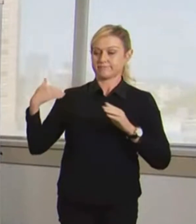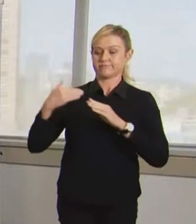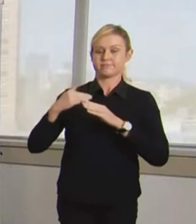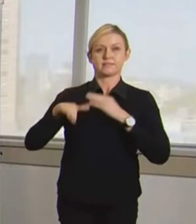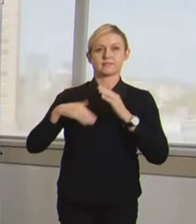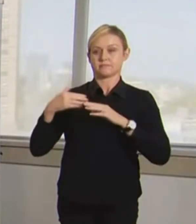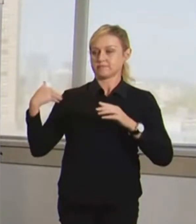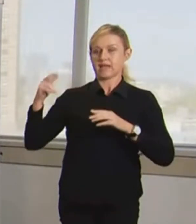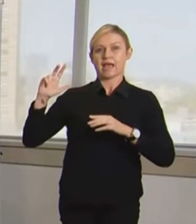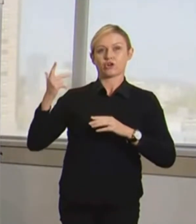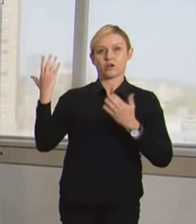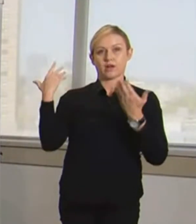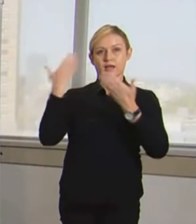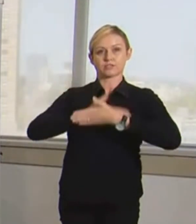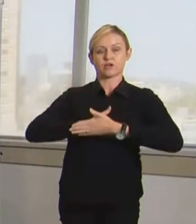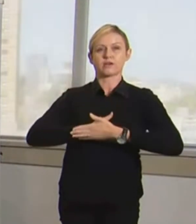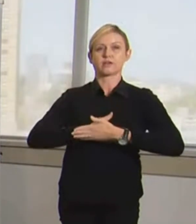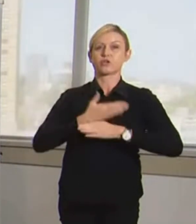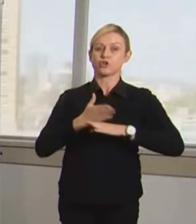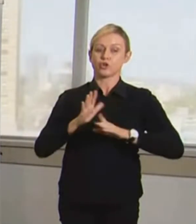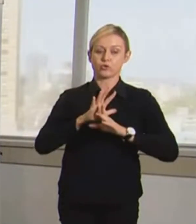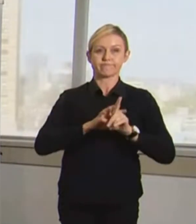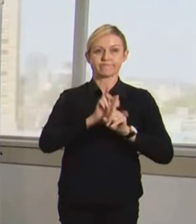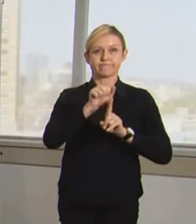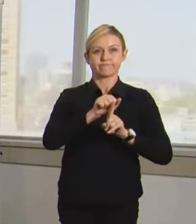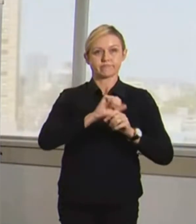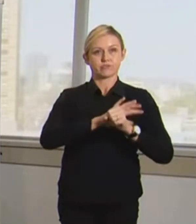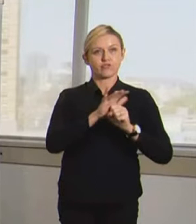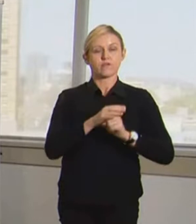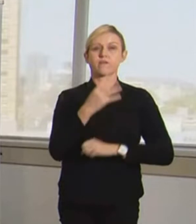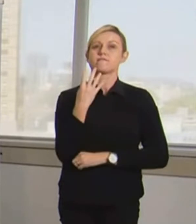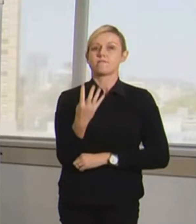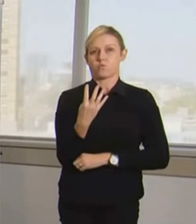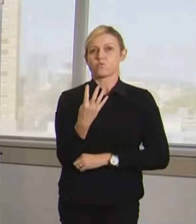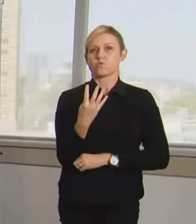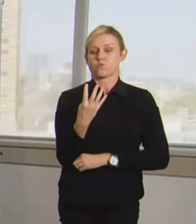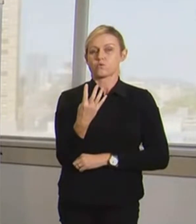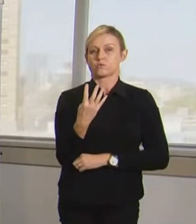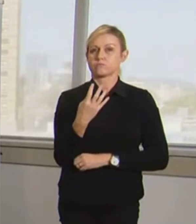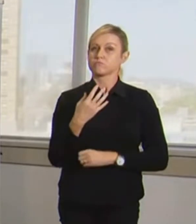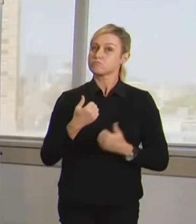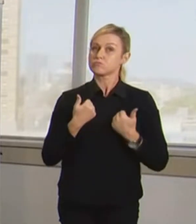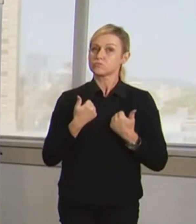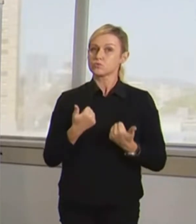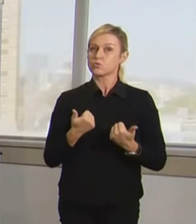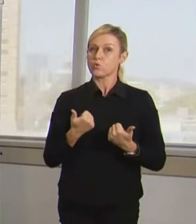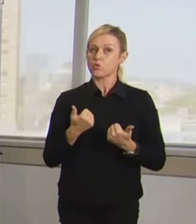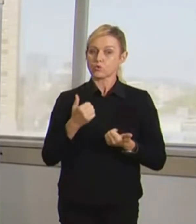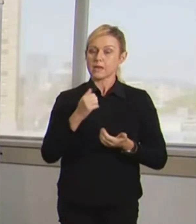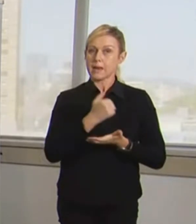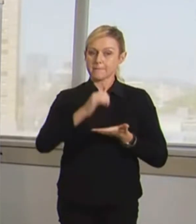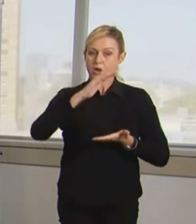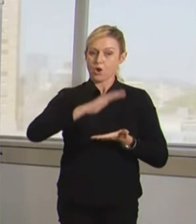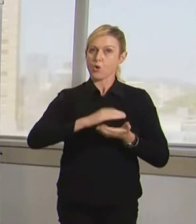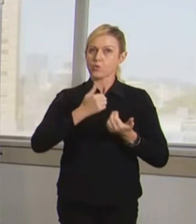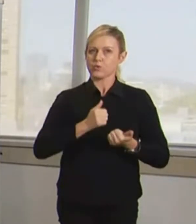We've had 4 new cases, confirmed cases, so again that's a good relatively low number, although I'm still looking